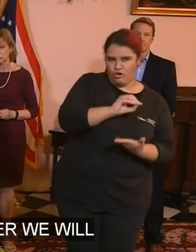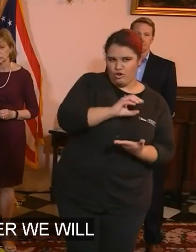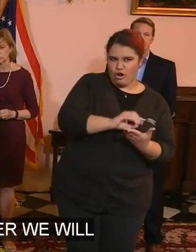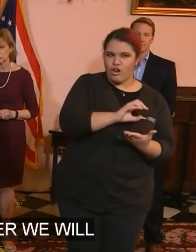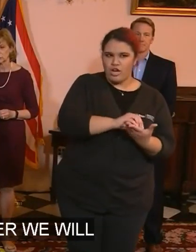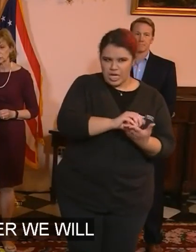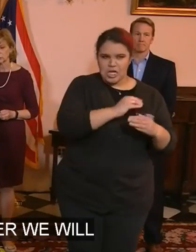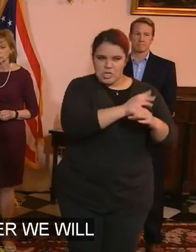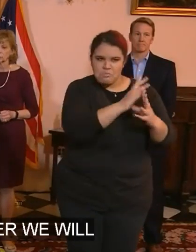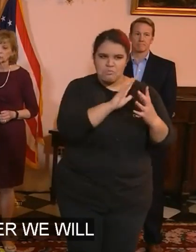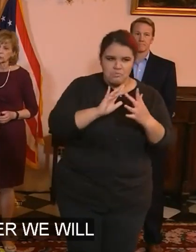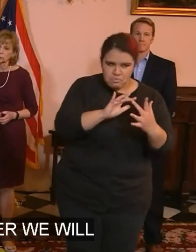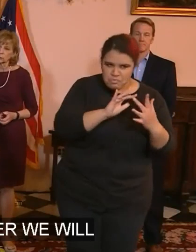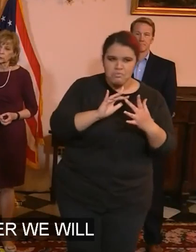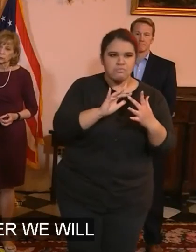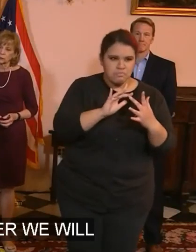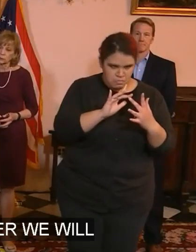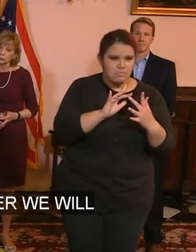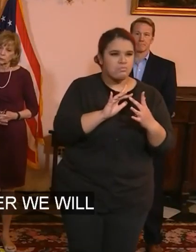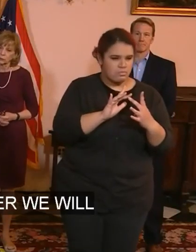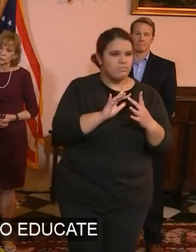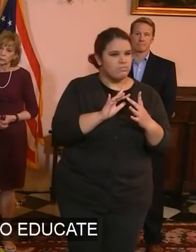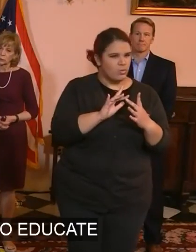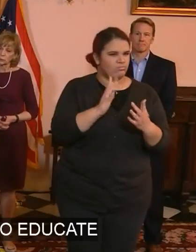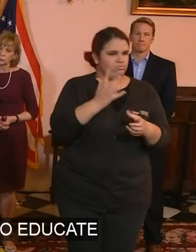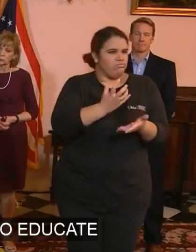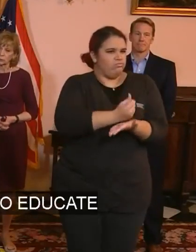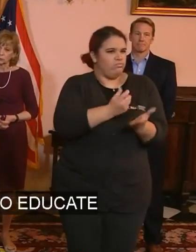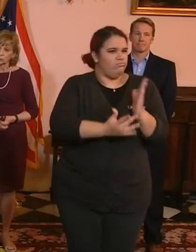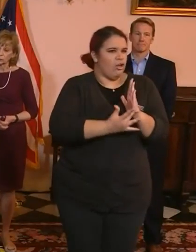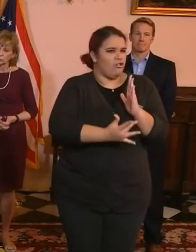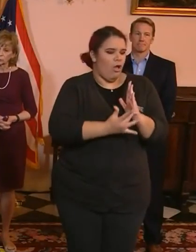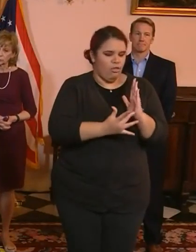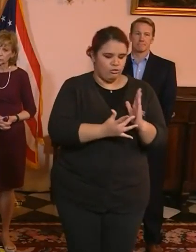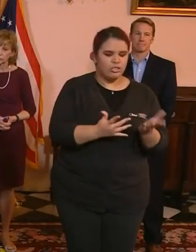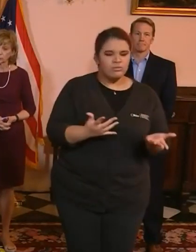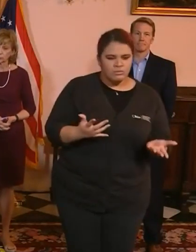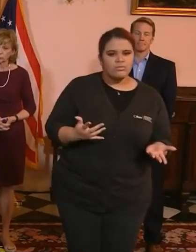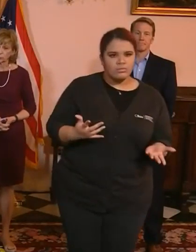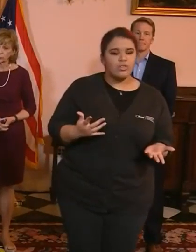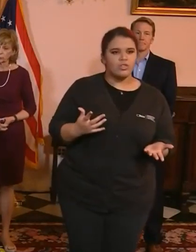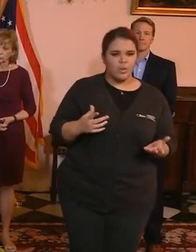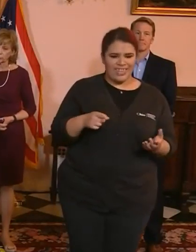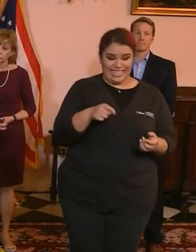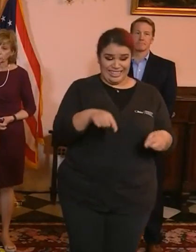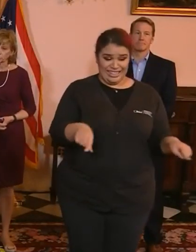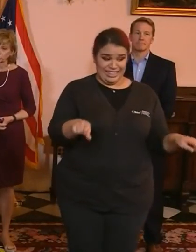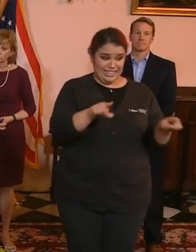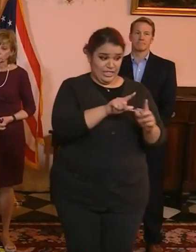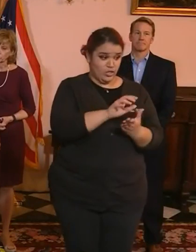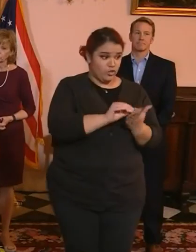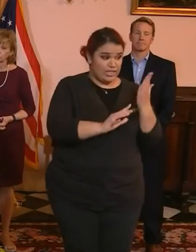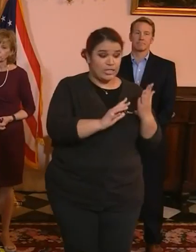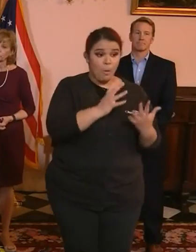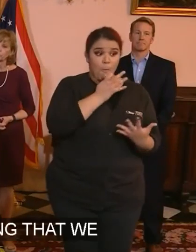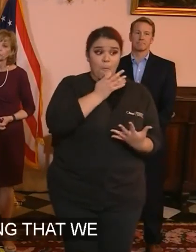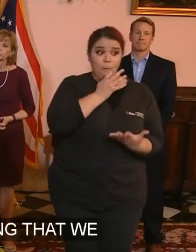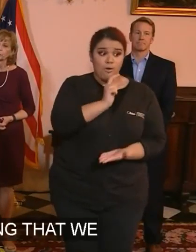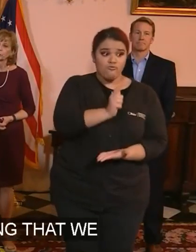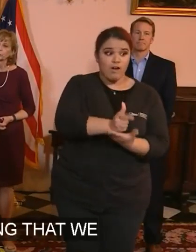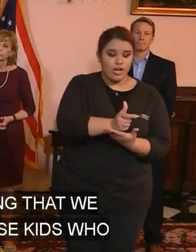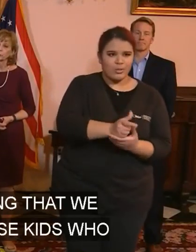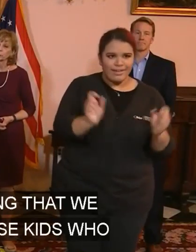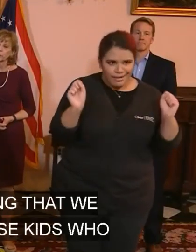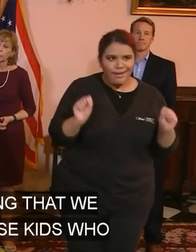that. We will do everything we can and make sure that these kids who would have been eligible to graduate do in fact graduate.